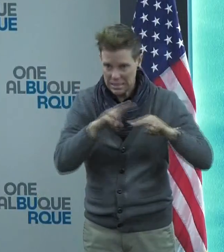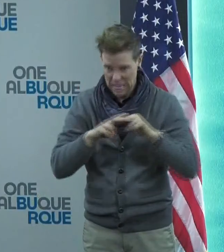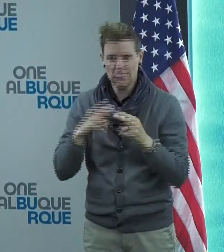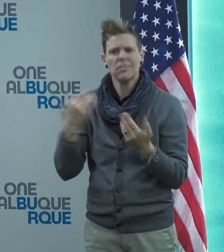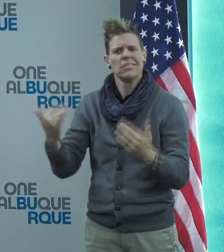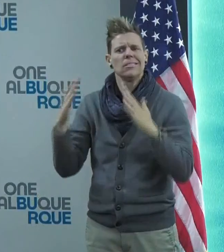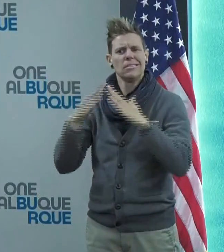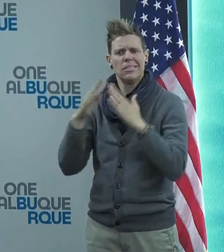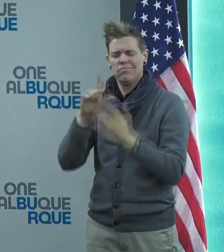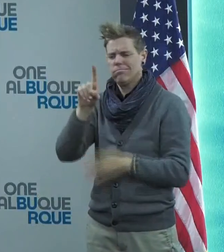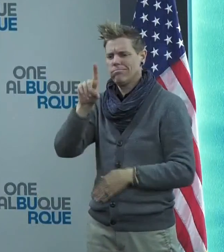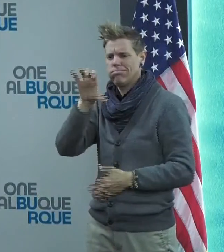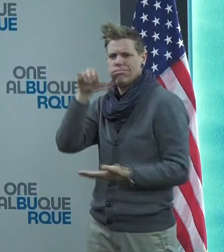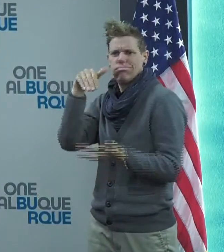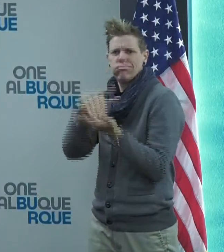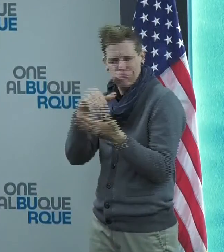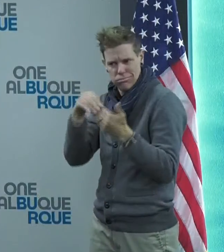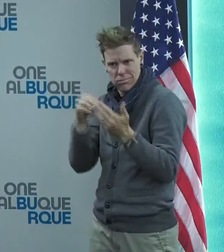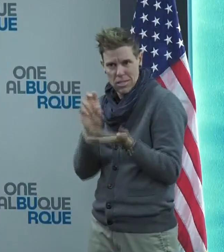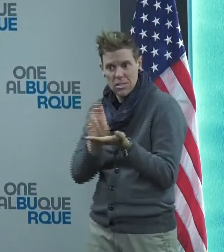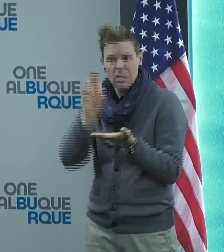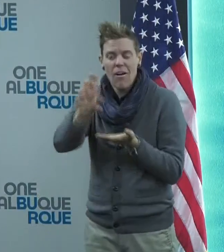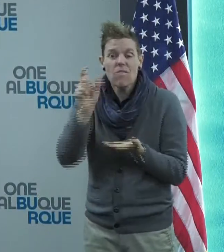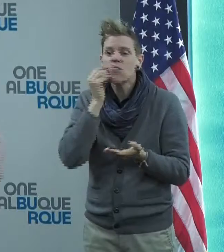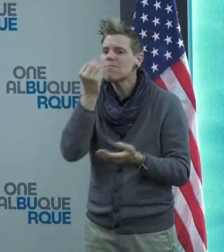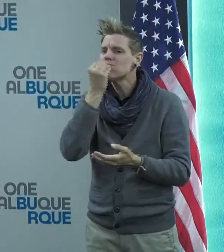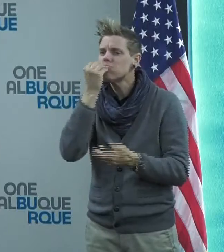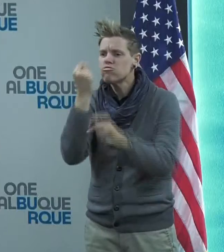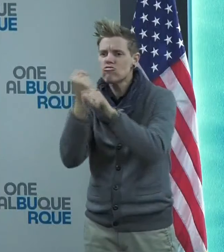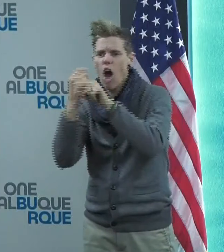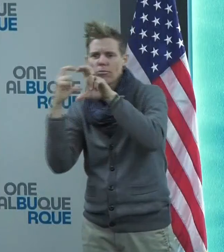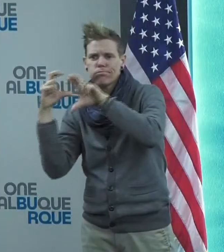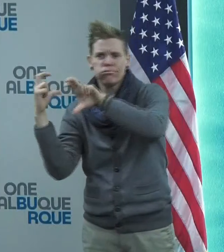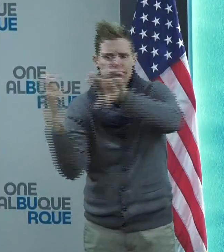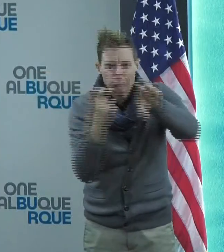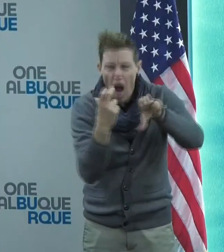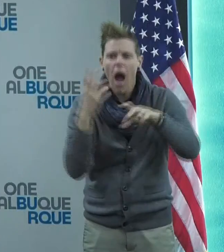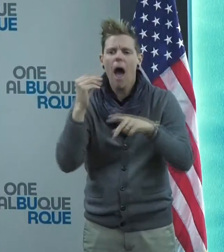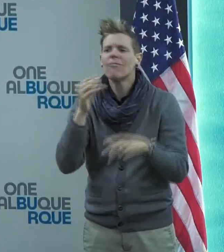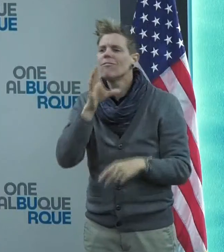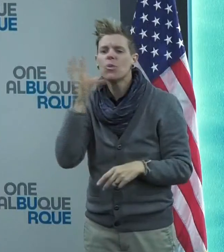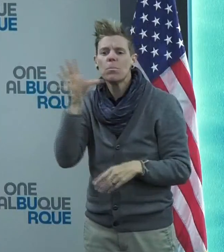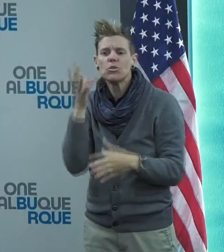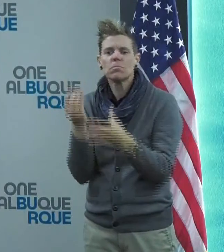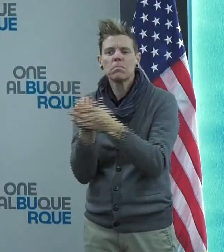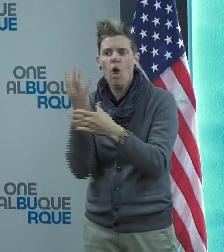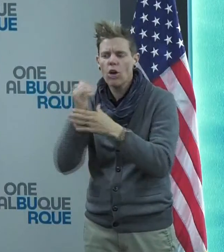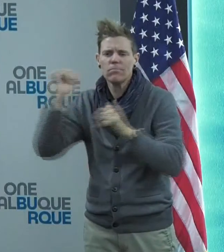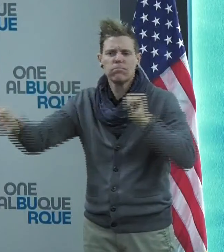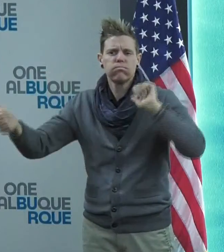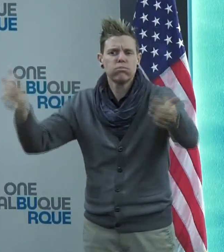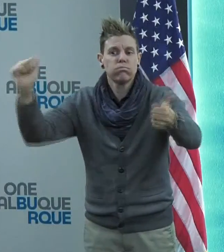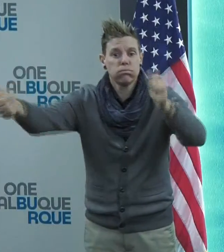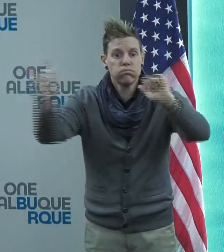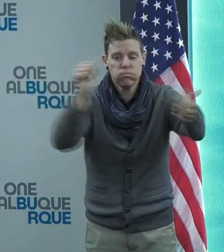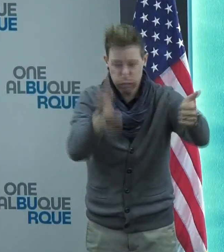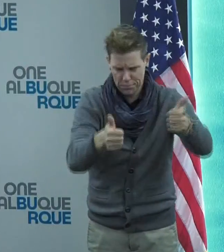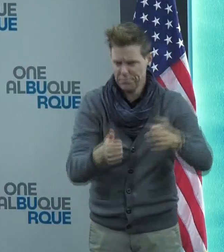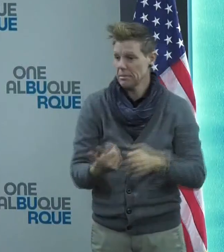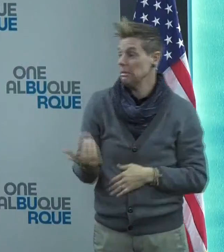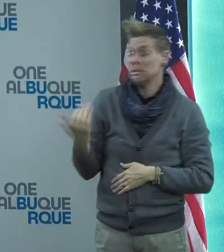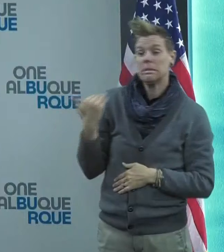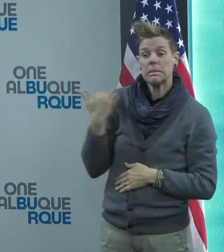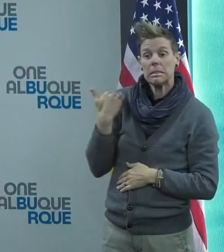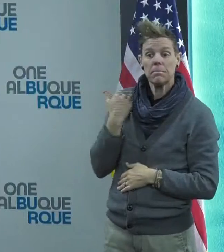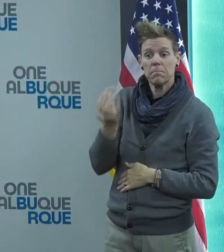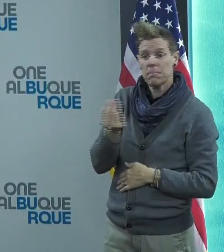growers markets that have been continuing. And on Monday, just a couple of days ago, we put out the applications for the $10